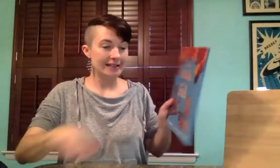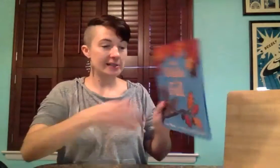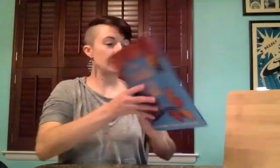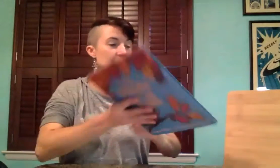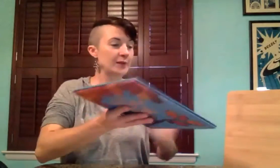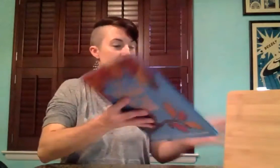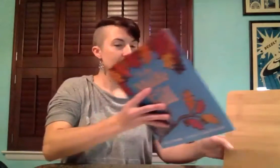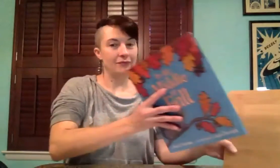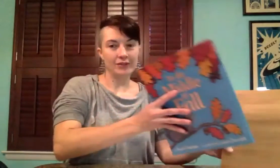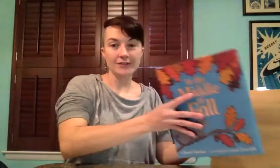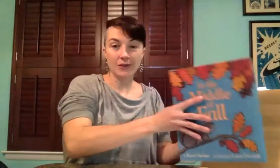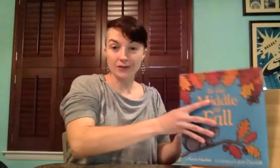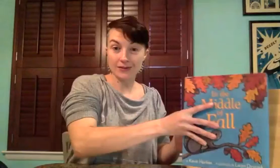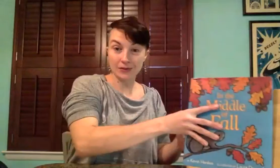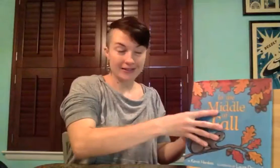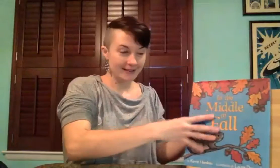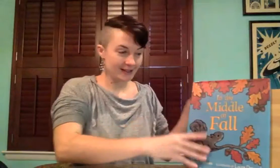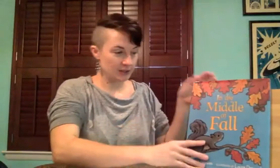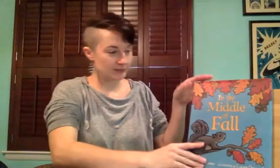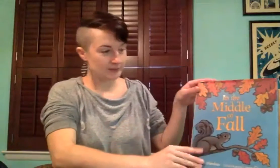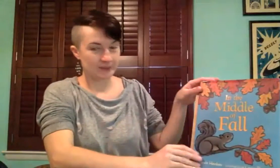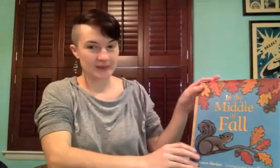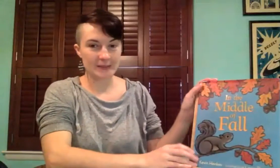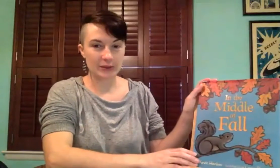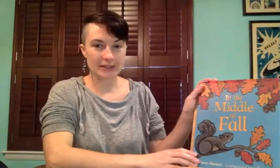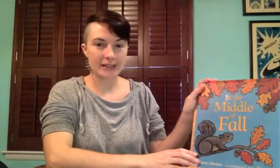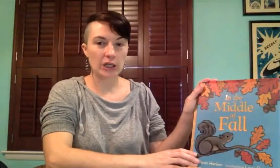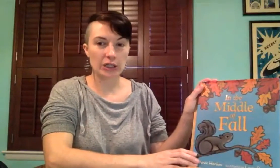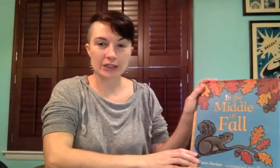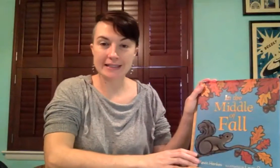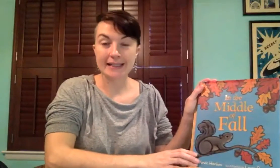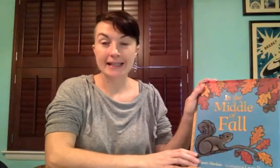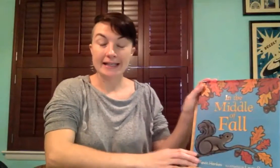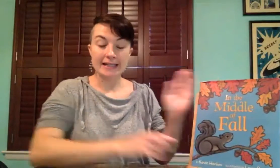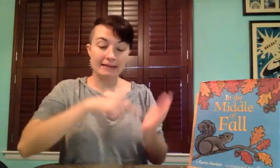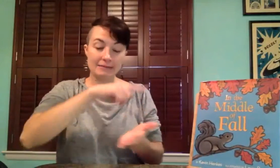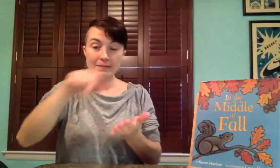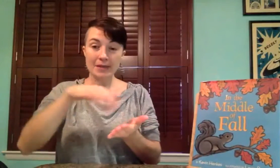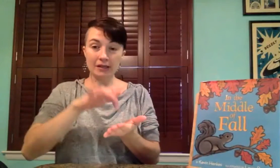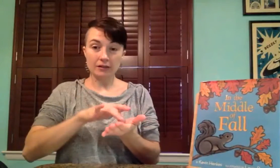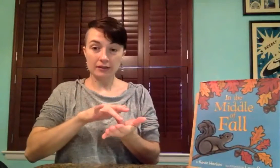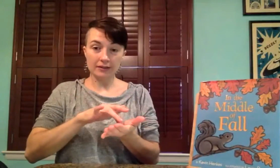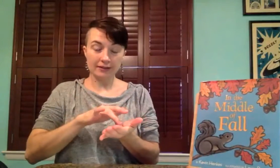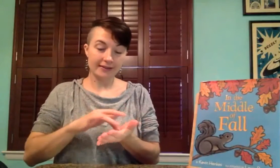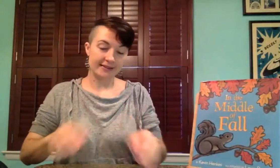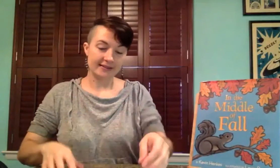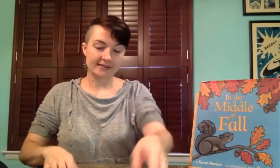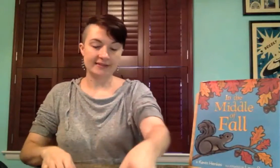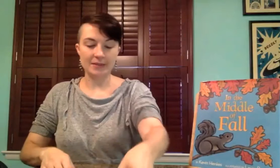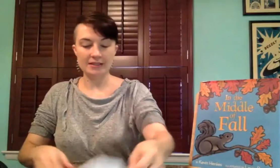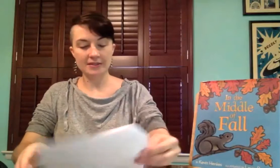So this is also seasonal. This book is called In the Middle. Am I doing that